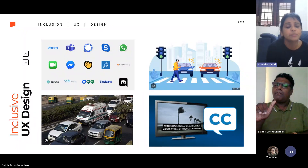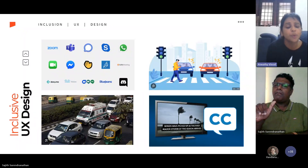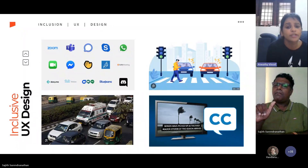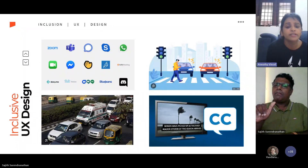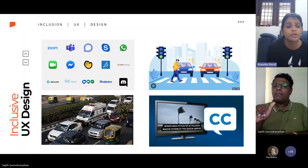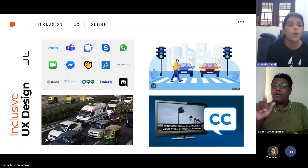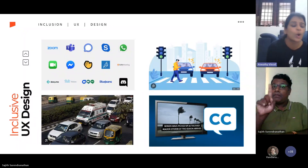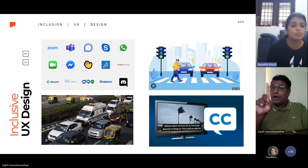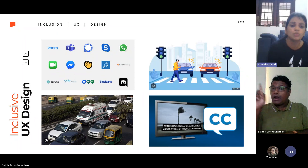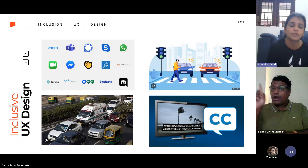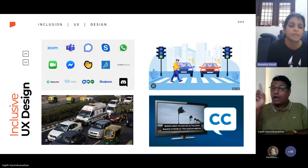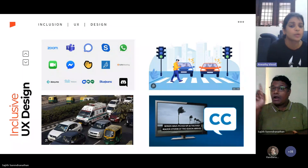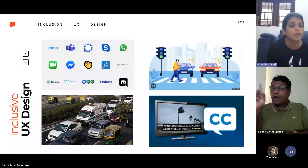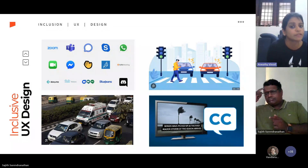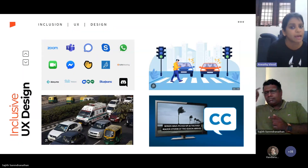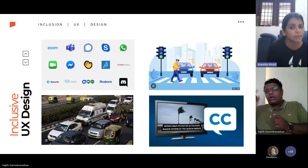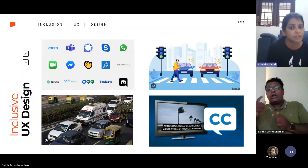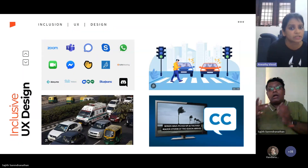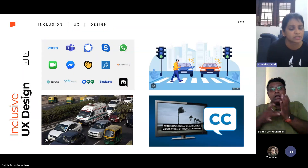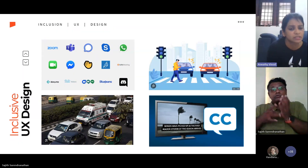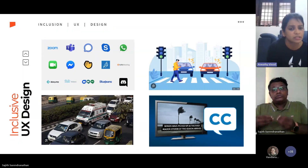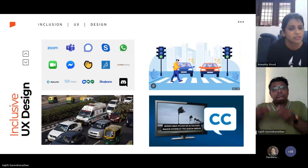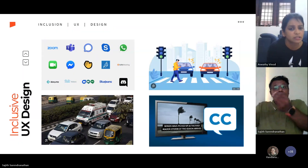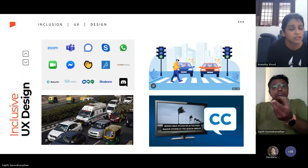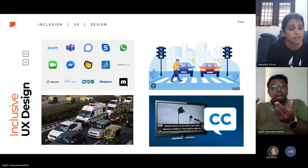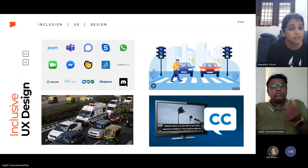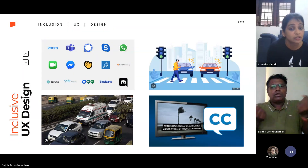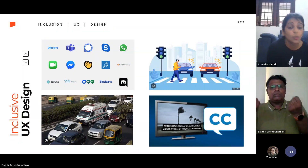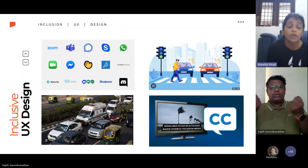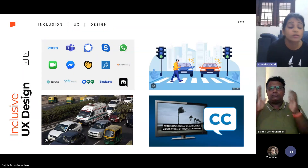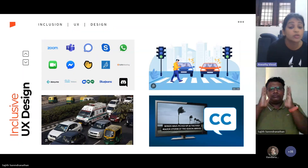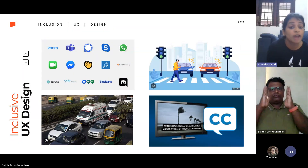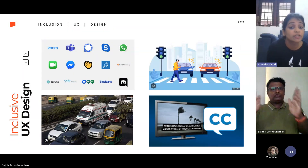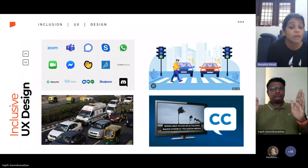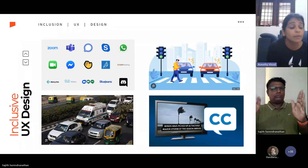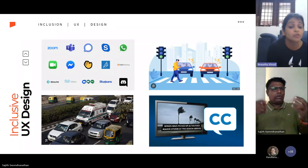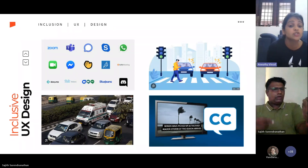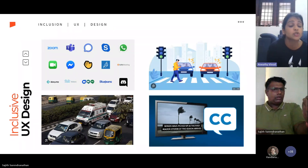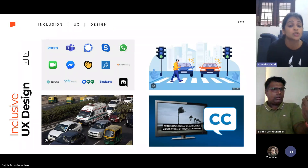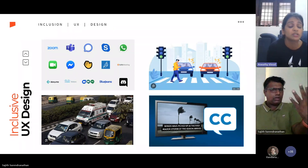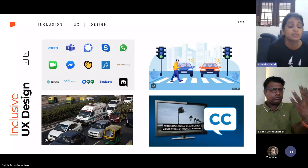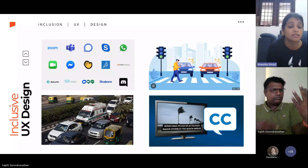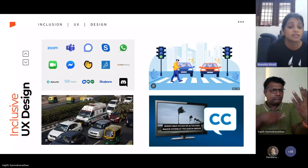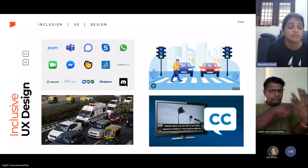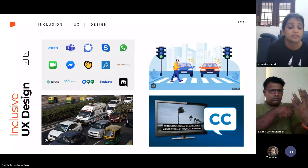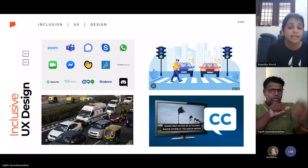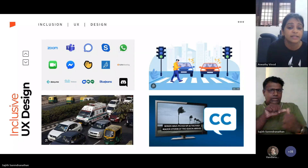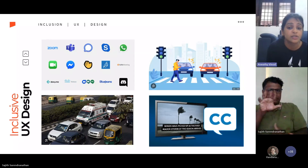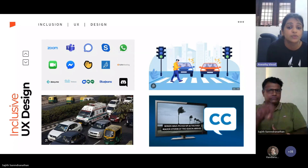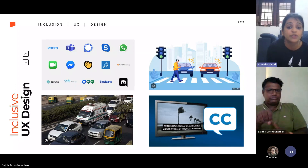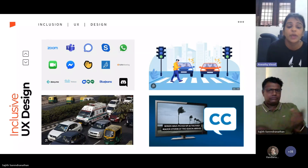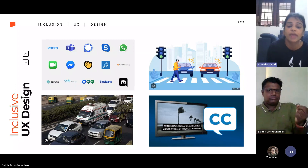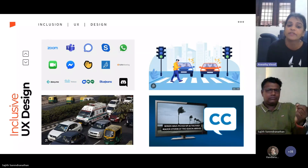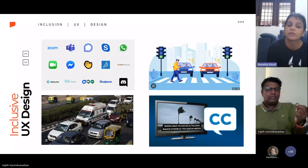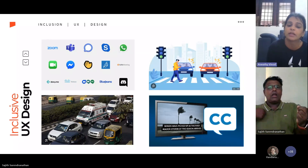But it is important that we all move and make way for the ambulance. So what you have to come up with a solution that